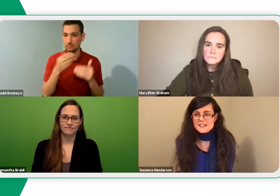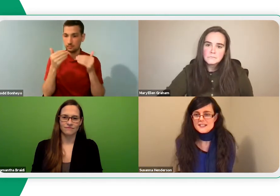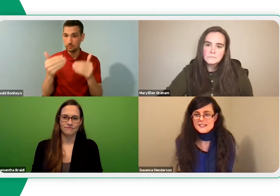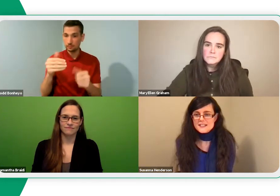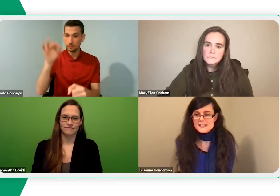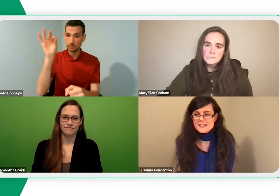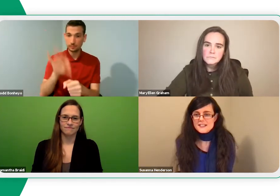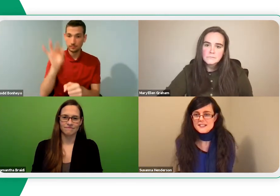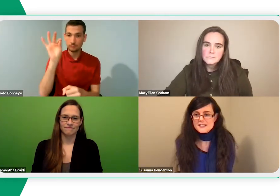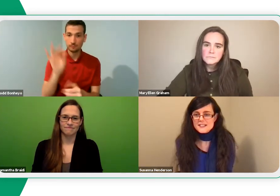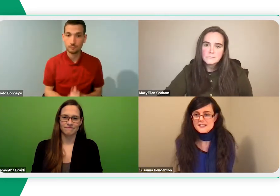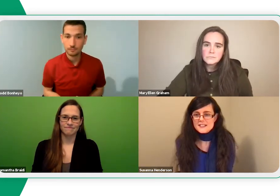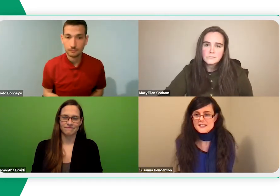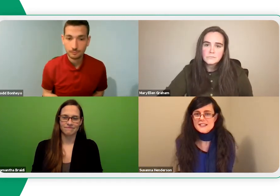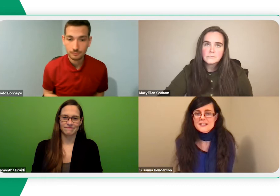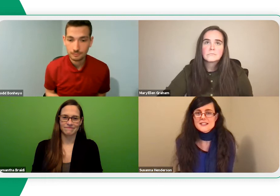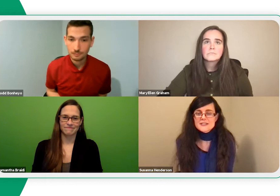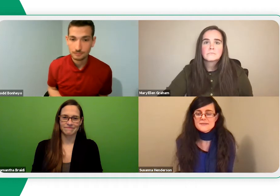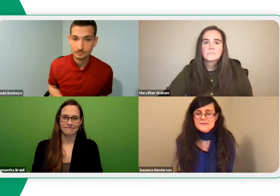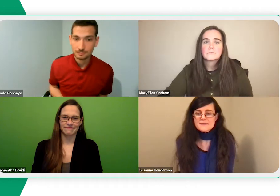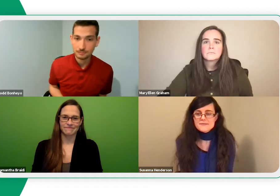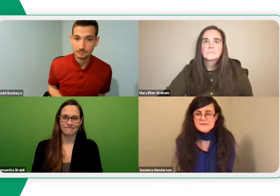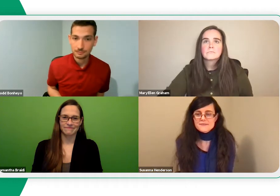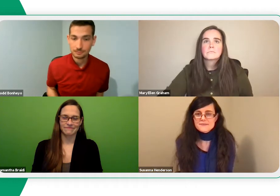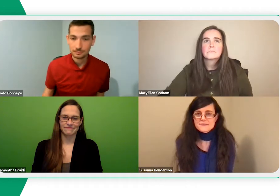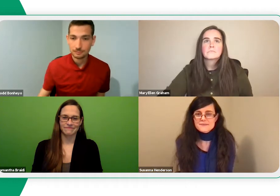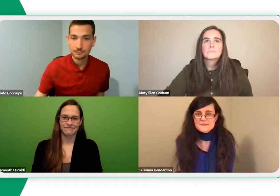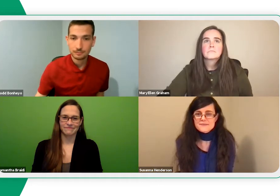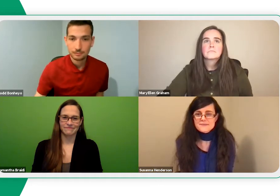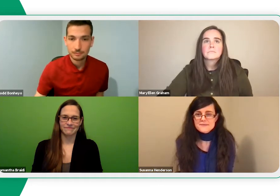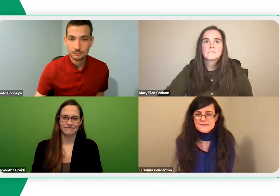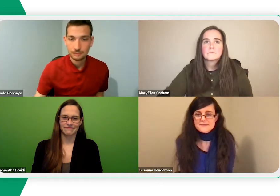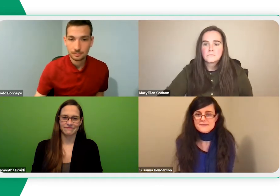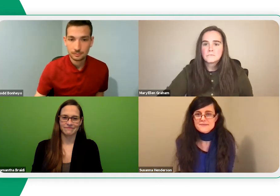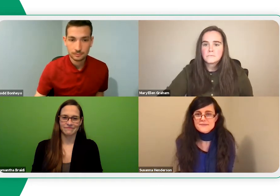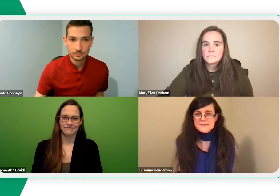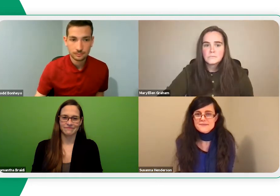or hearing, or do you think maybe it's easier for deaf students? Let's go ahead and vote.